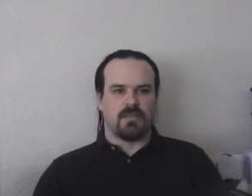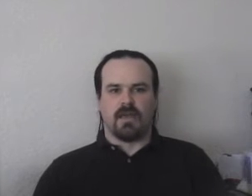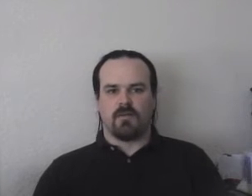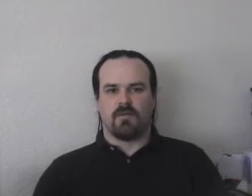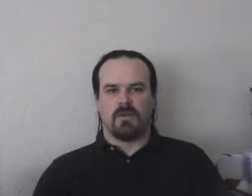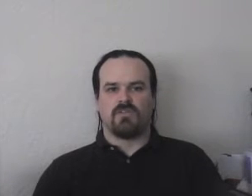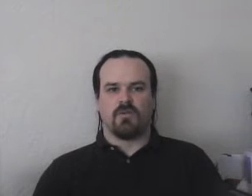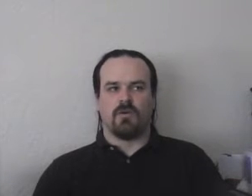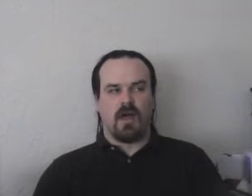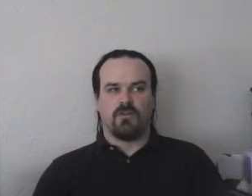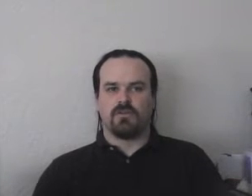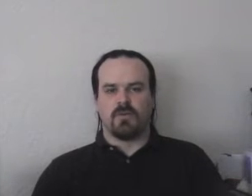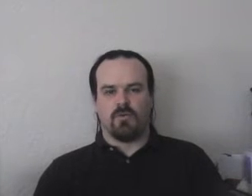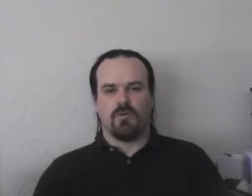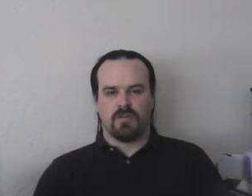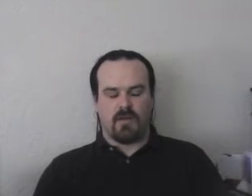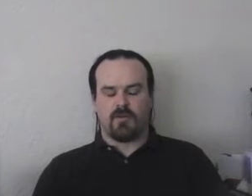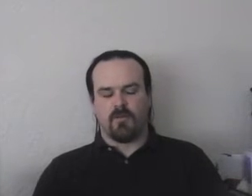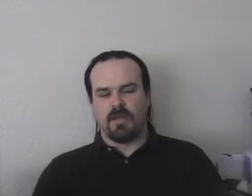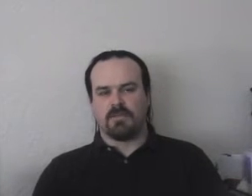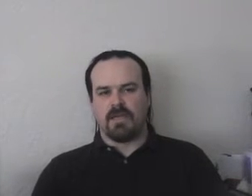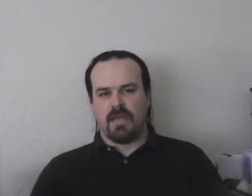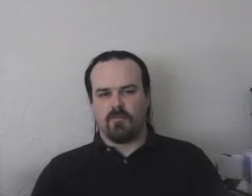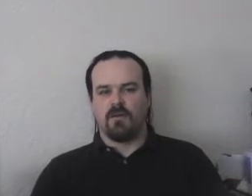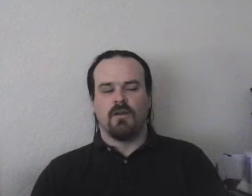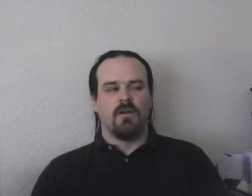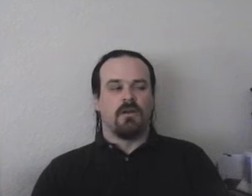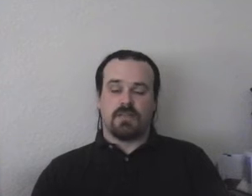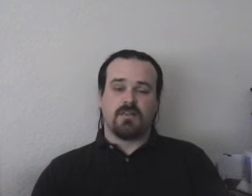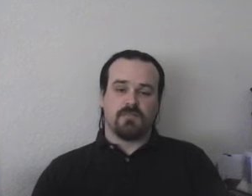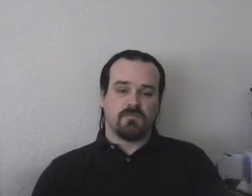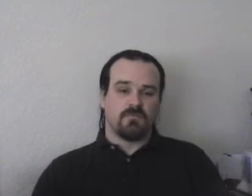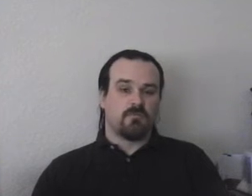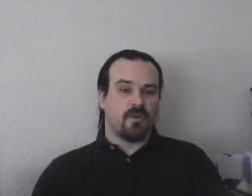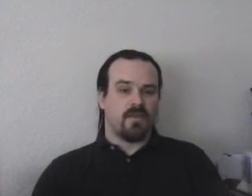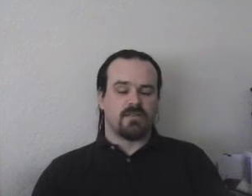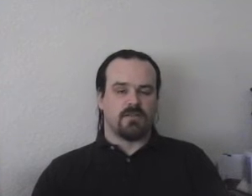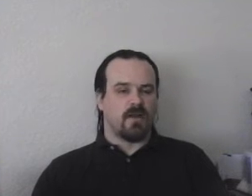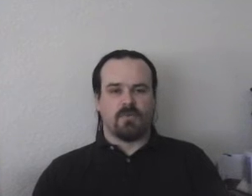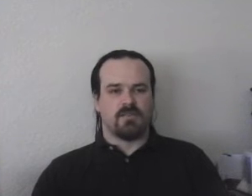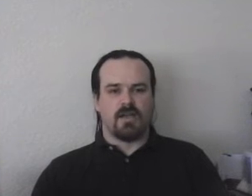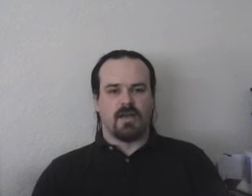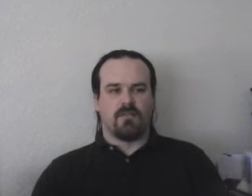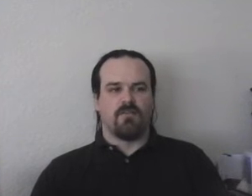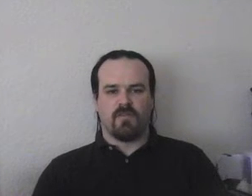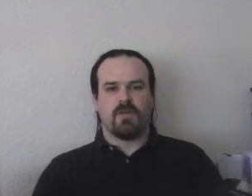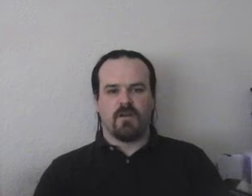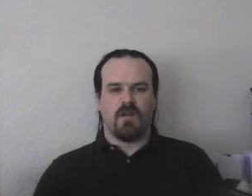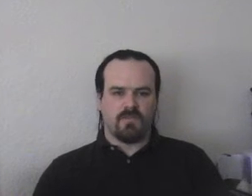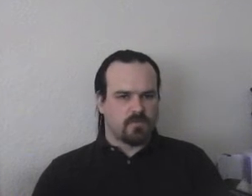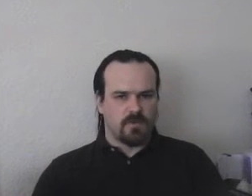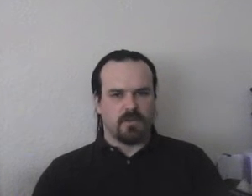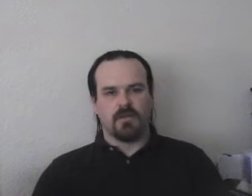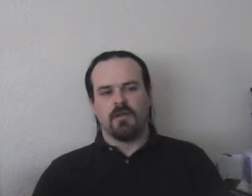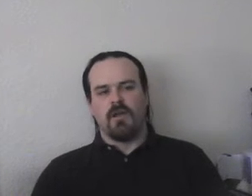tech. Basically, what I do is I pull and terminate data cable. It sounds pretty fancy, right? But it's not. If you've ever been in an office building and